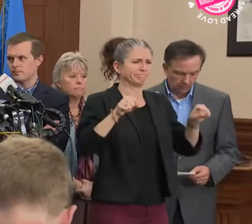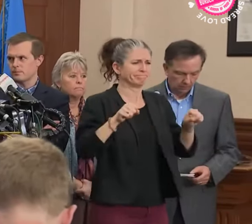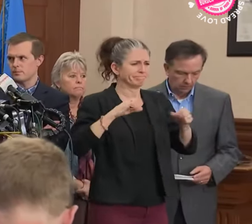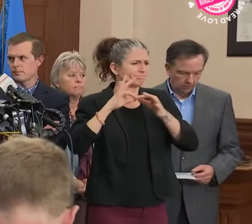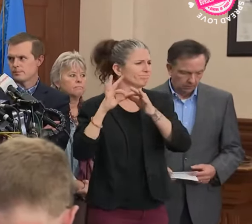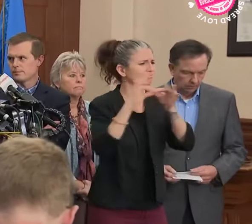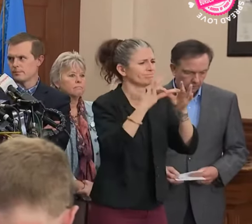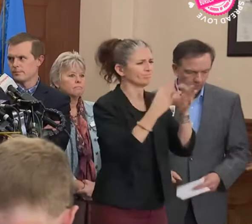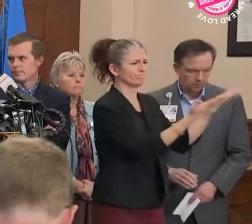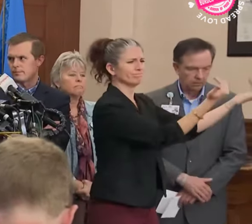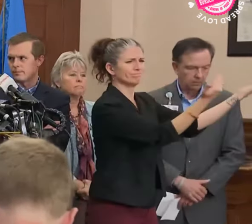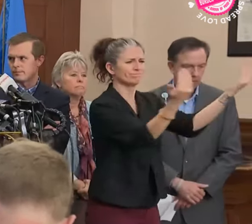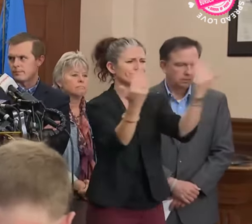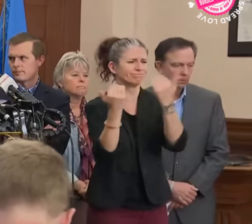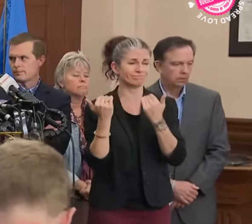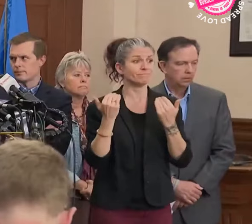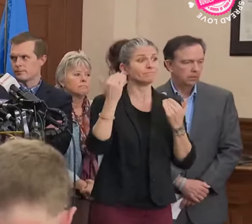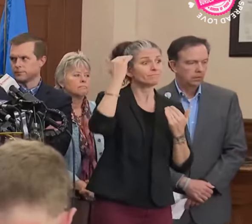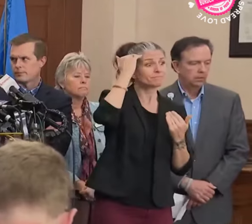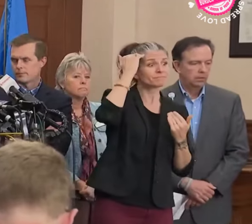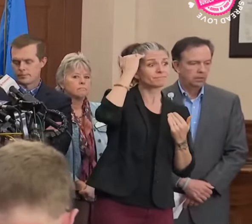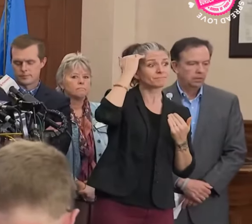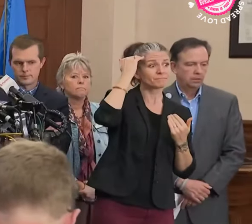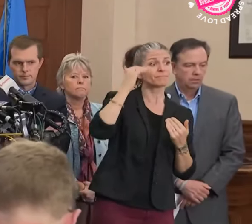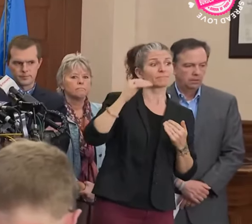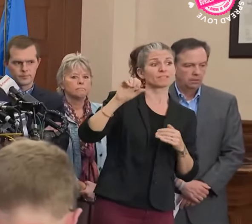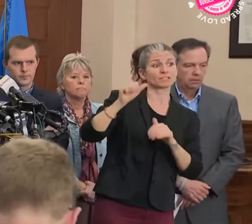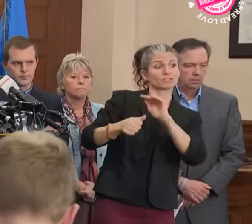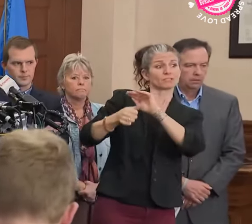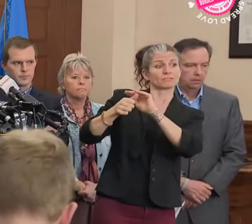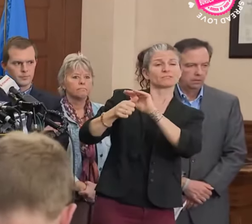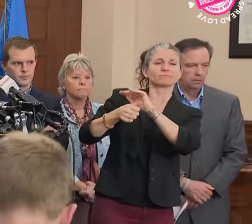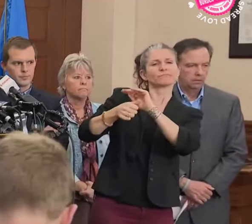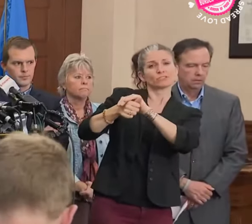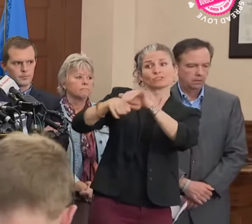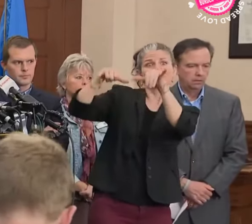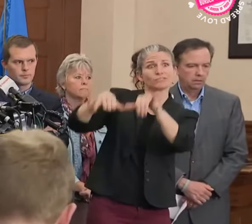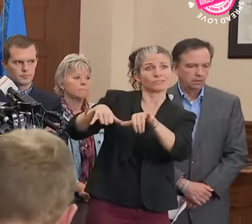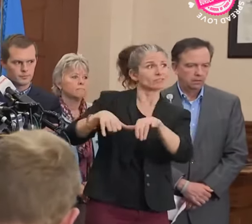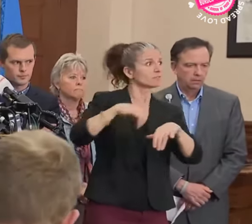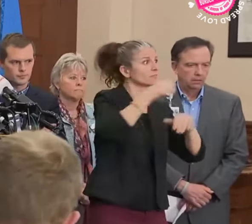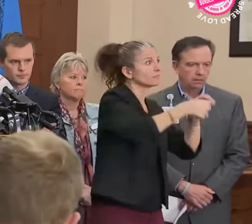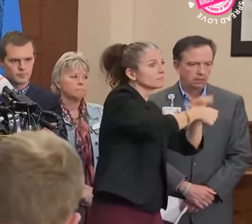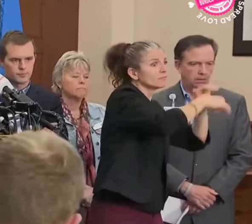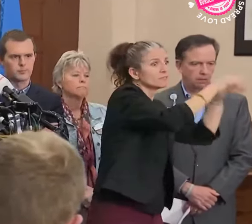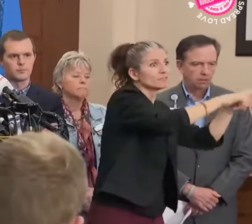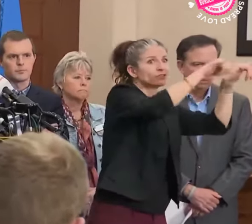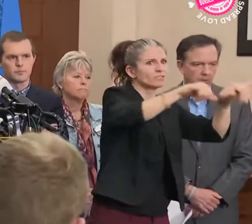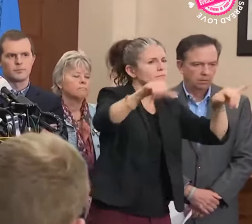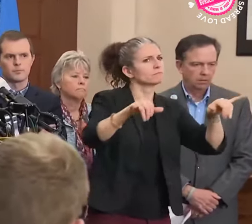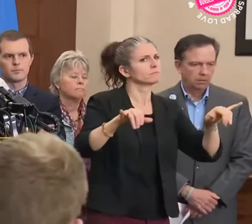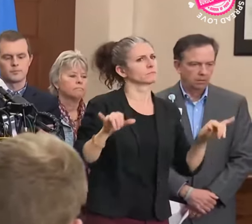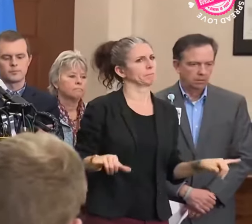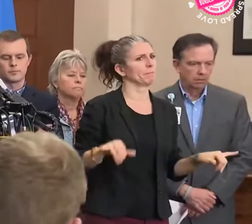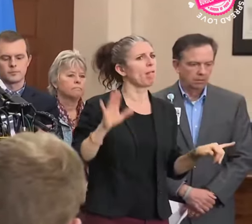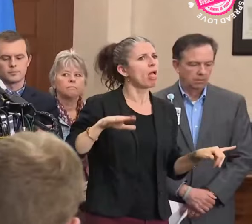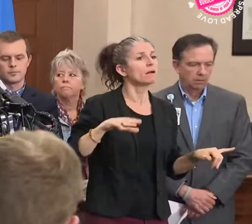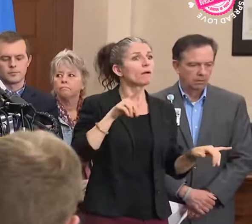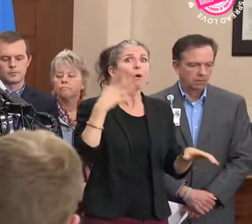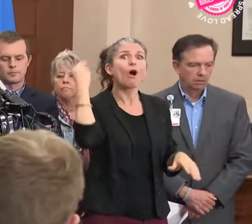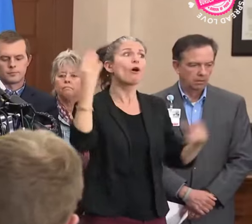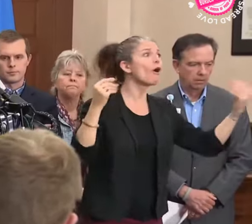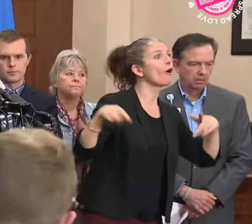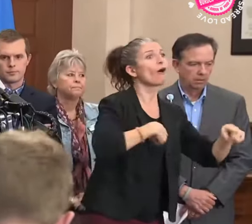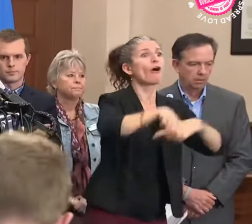note, the shelter-in-place order issued by the Lewiston Police Department remains in effect. Please stay at home and be safe. The